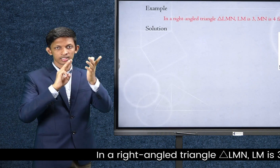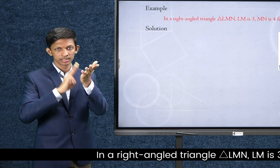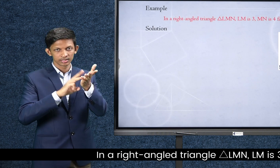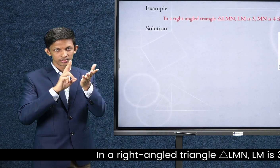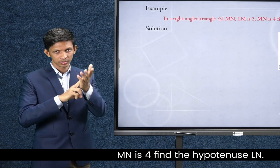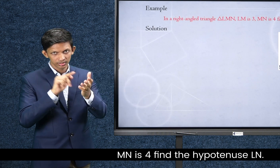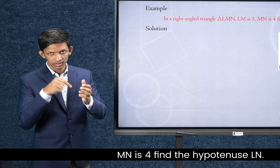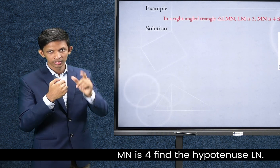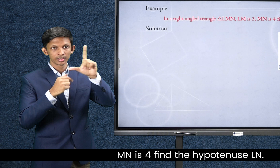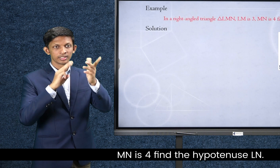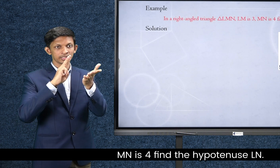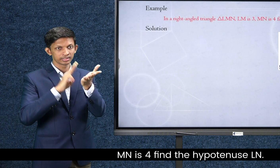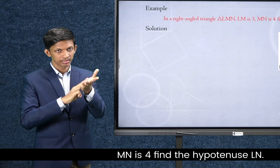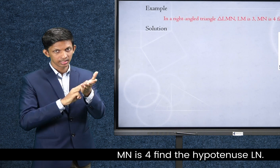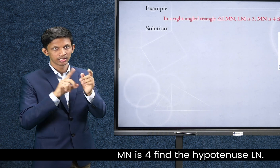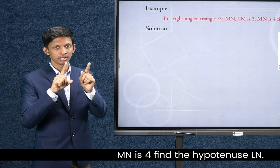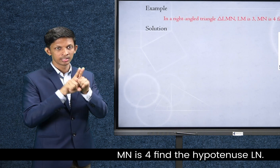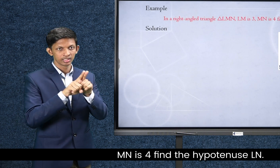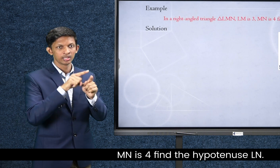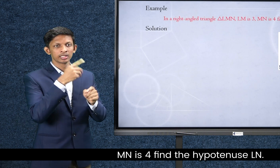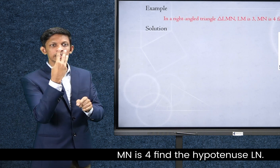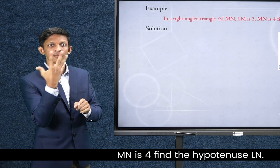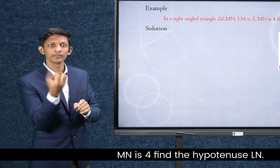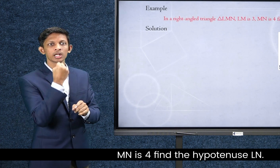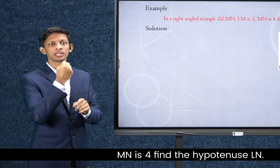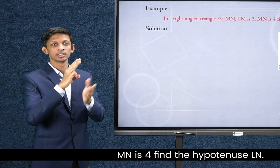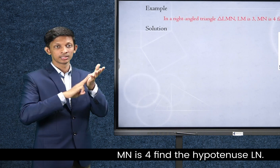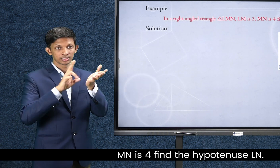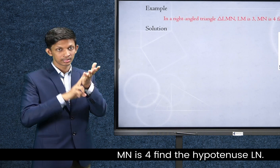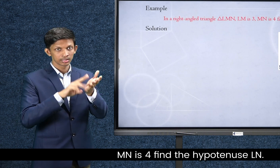3, MN is 4, find the hypotenuse LN.